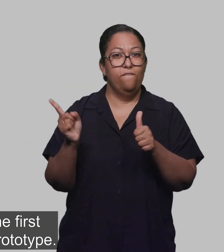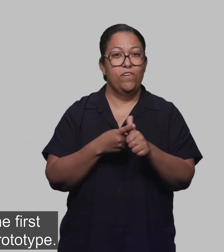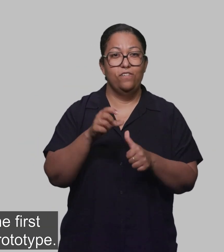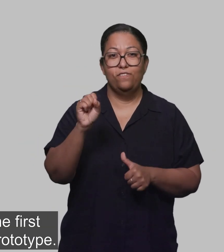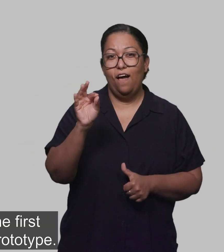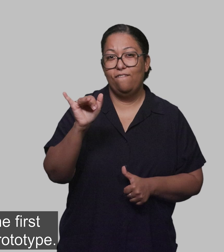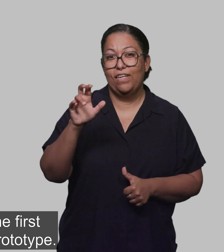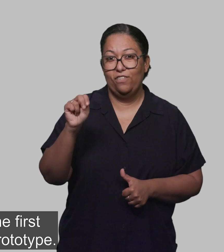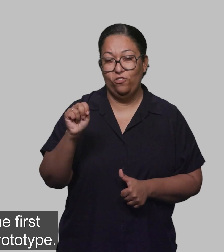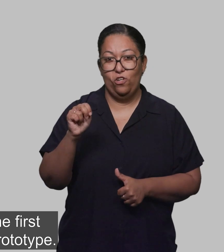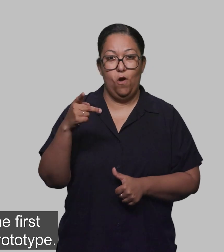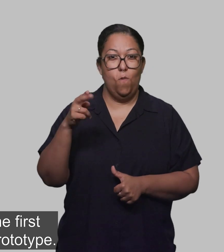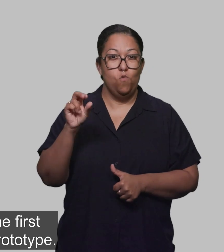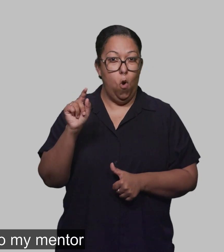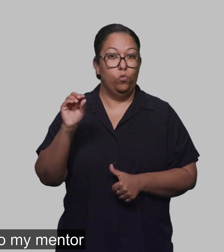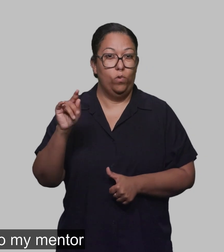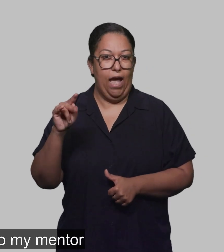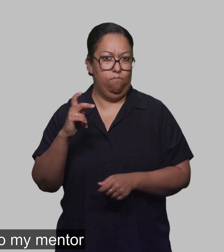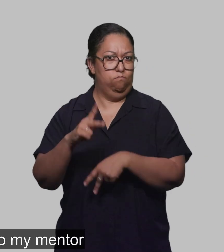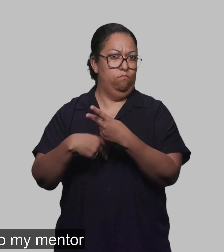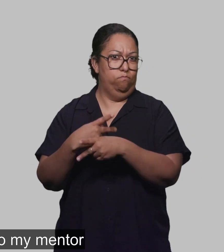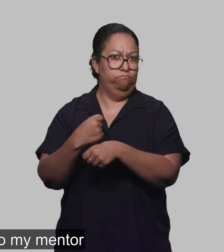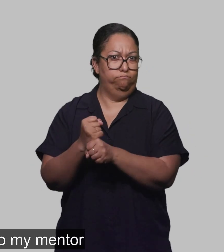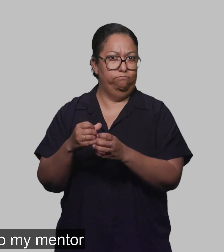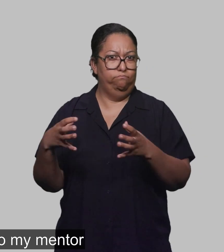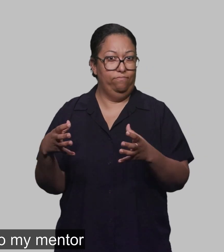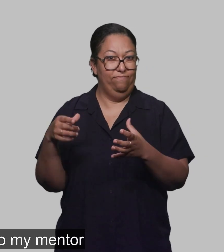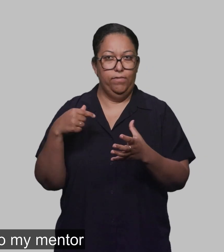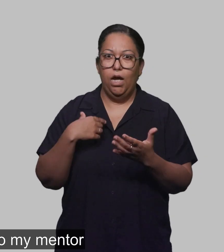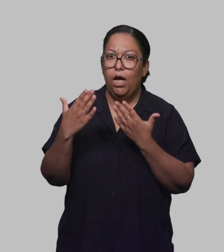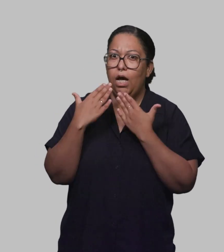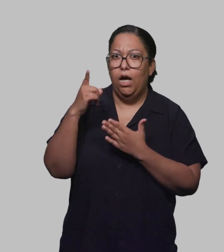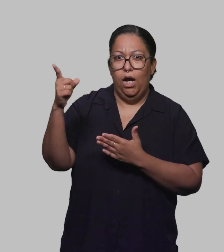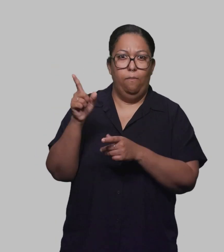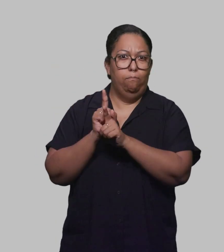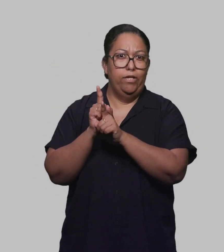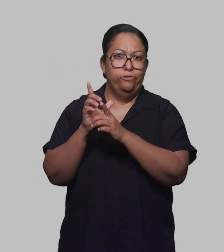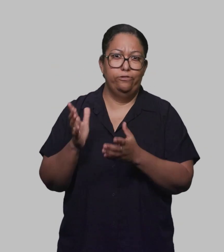the first sonification prototype. I'm very grateful to my mentor,